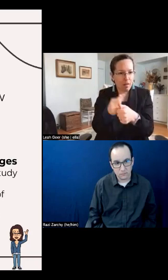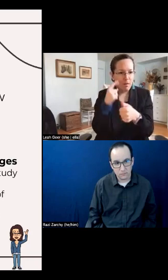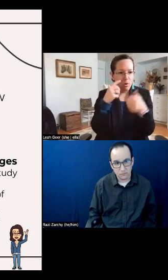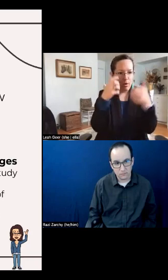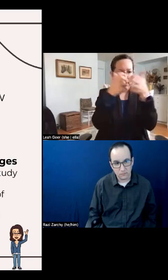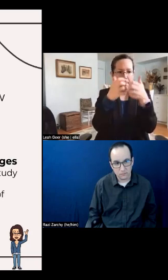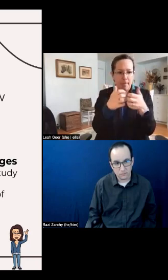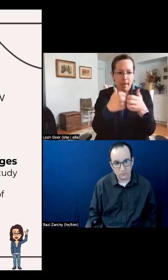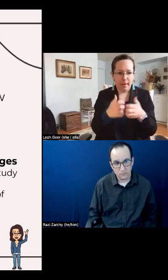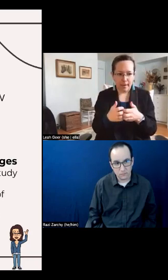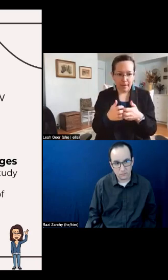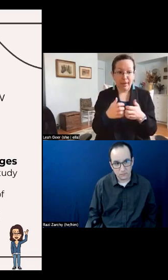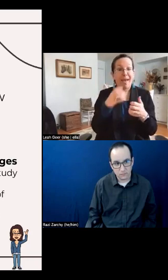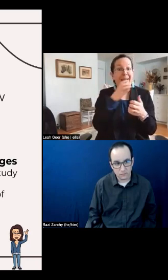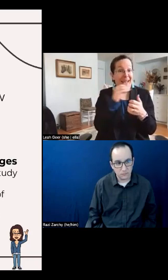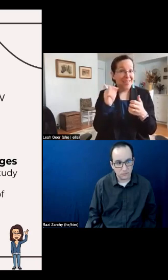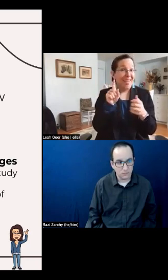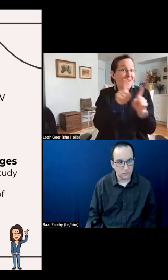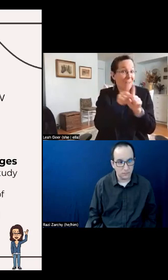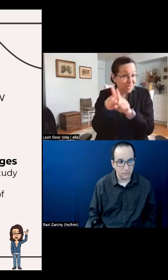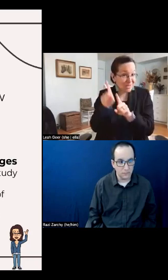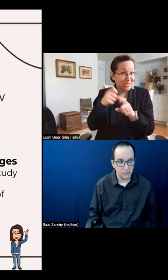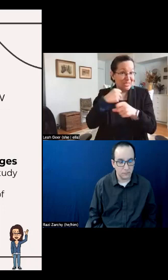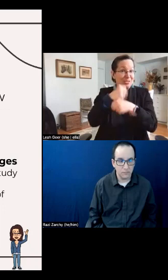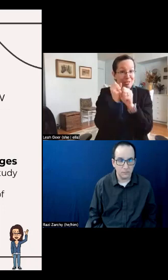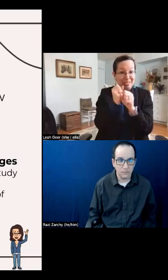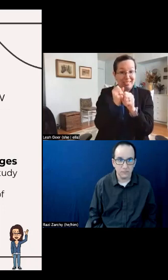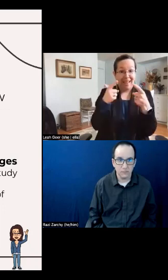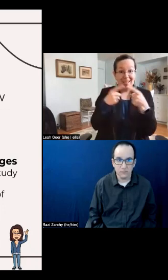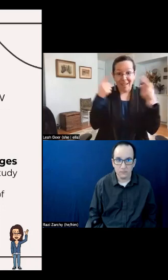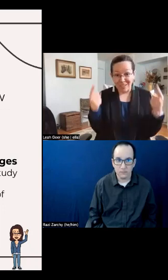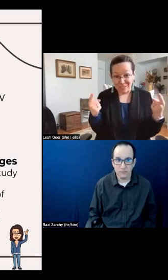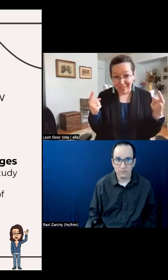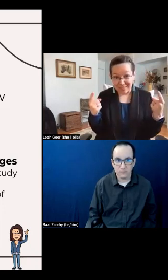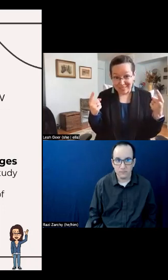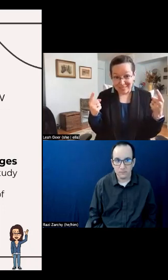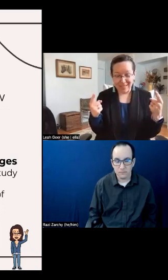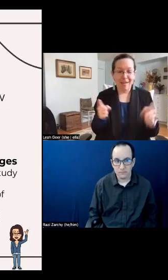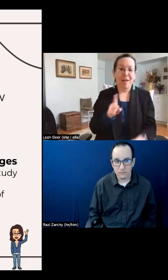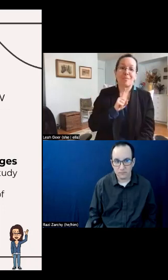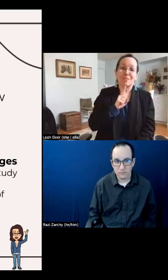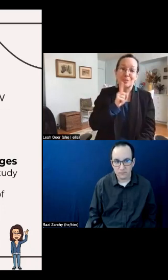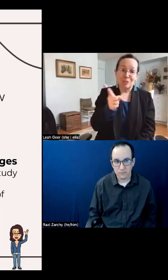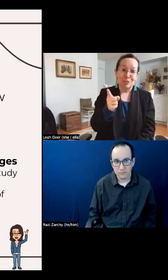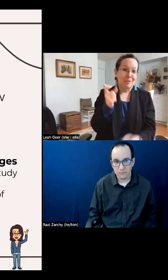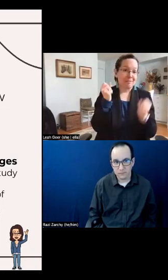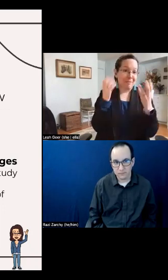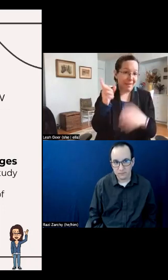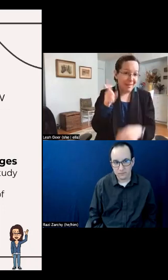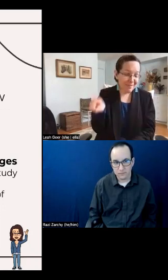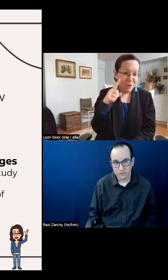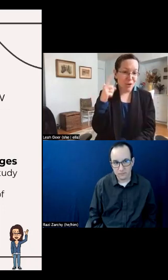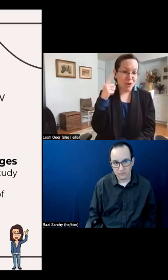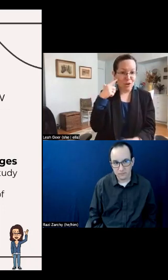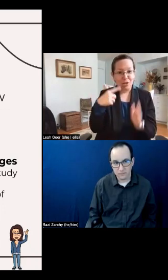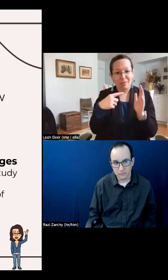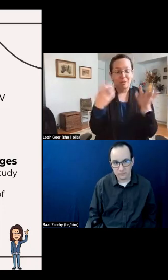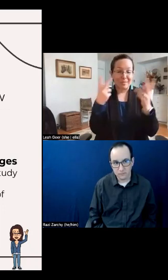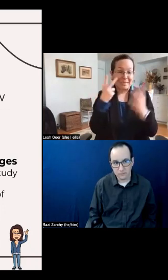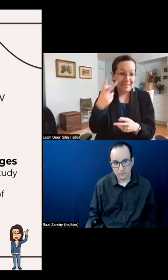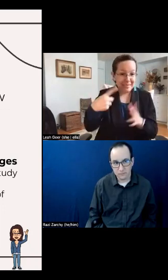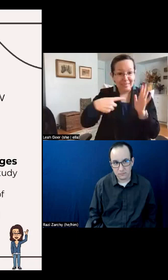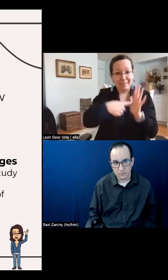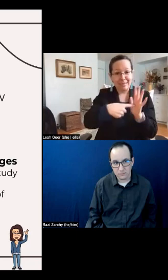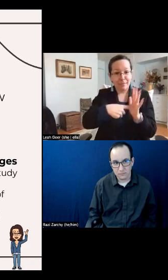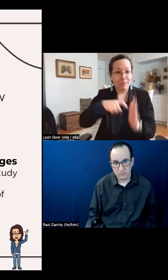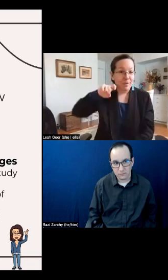combinations, and which parameters create phonemic contrasts. Again, contrasts. Now, I'm